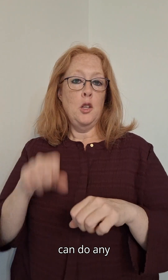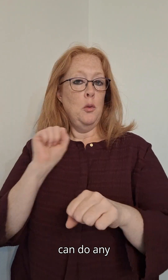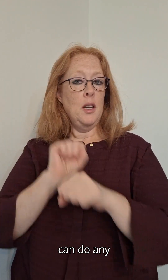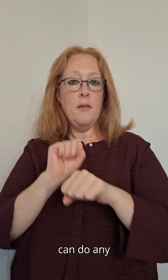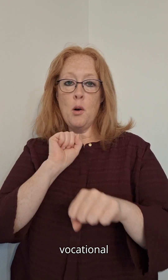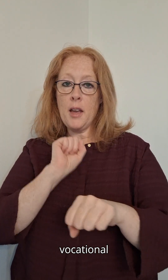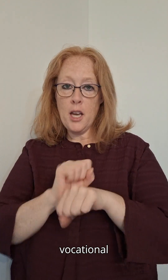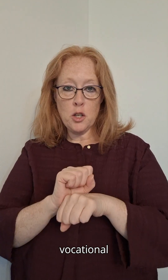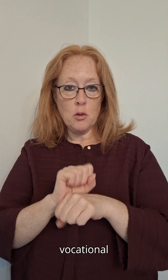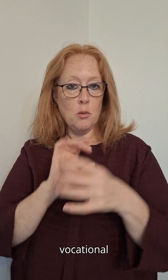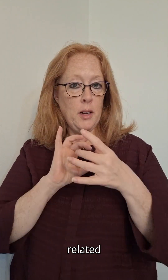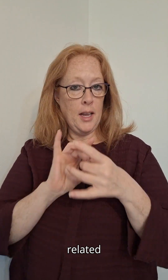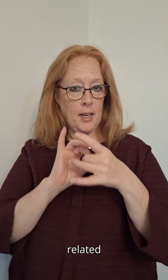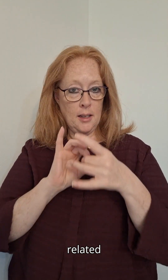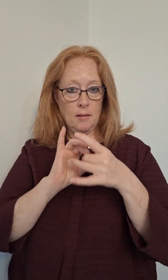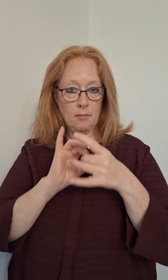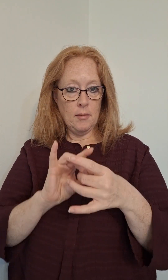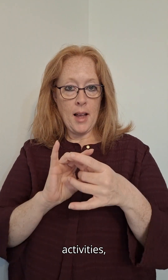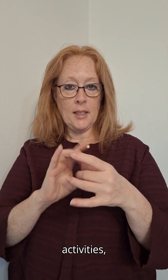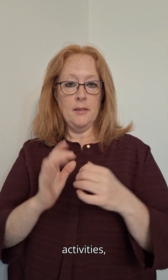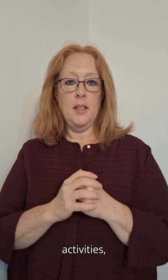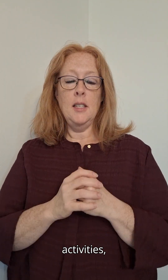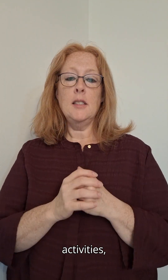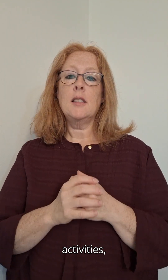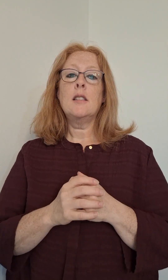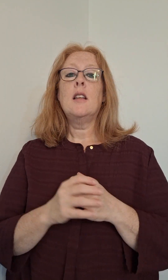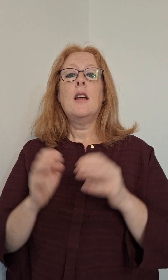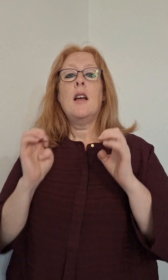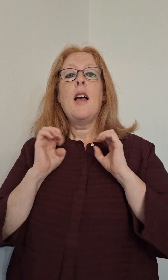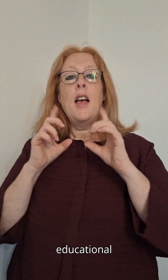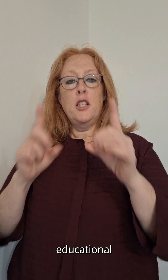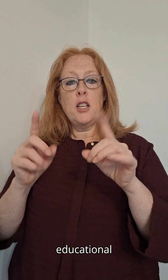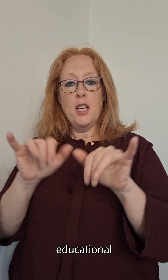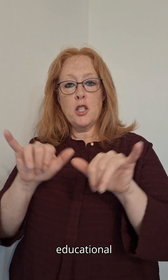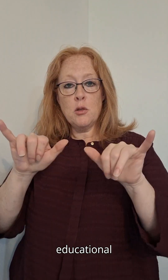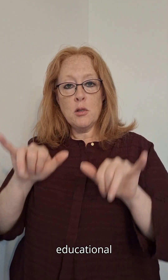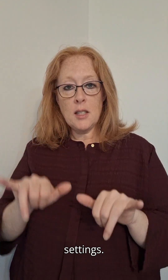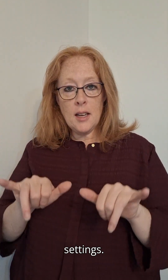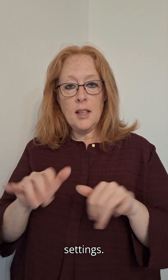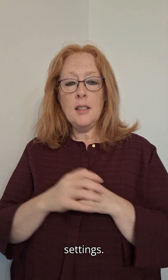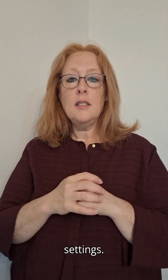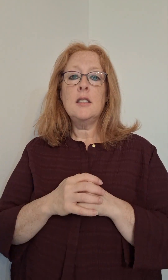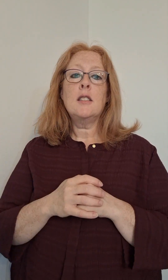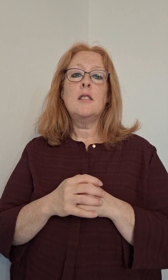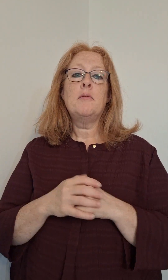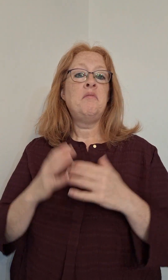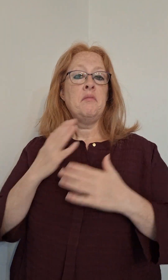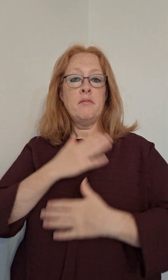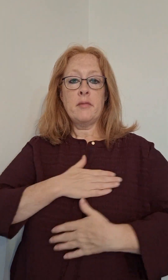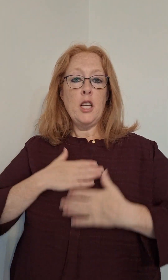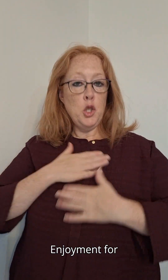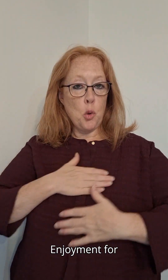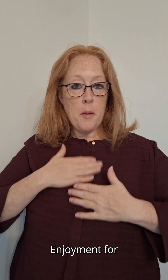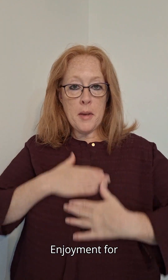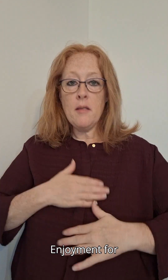do any vocational related activities, educational settings, enjoyment for